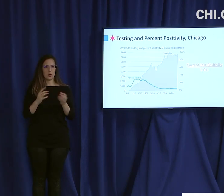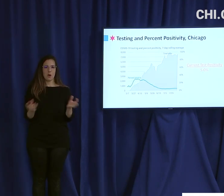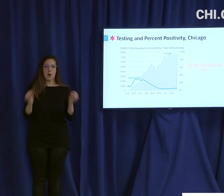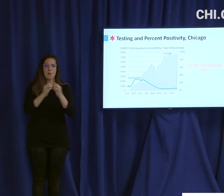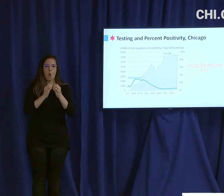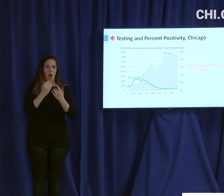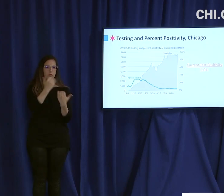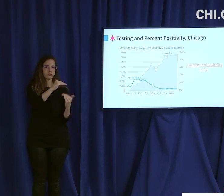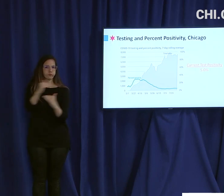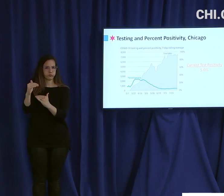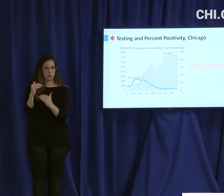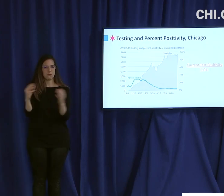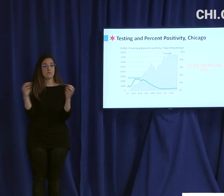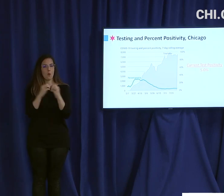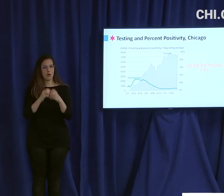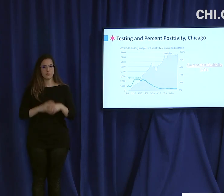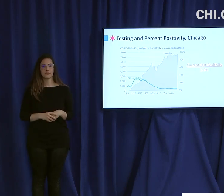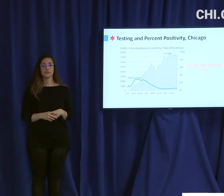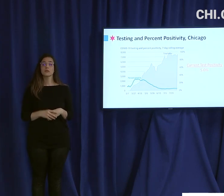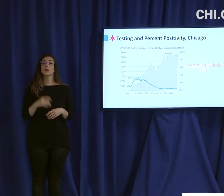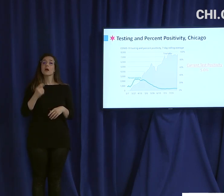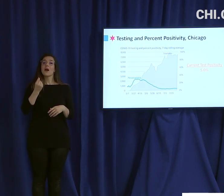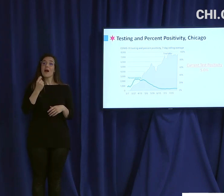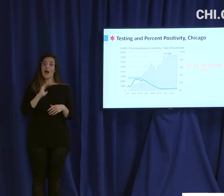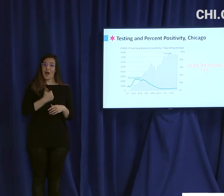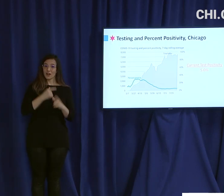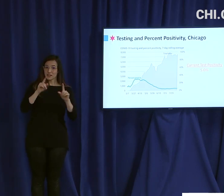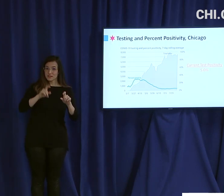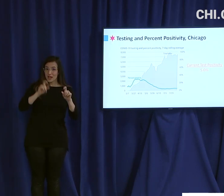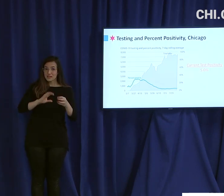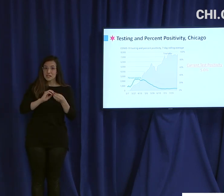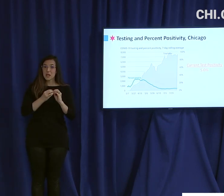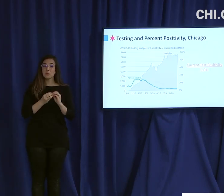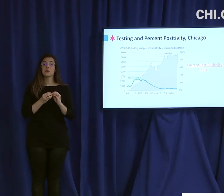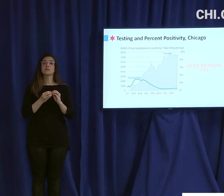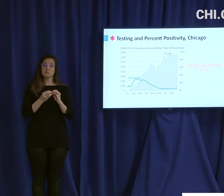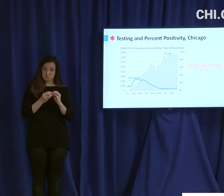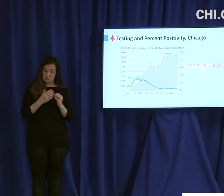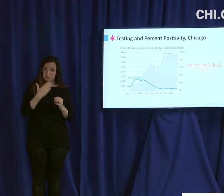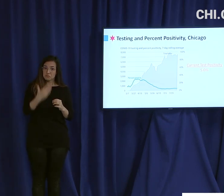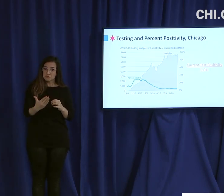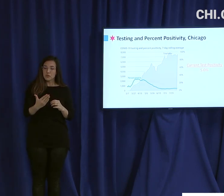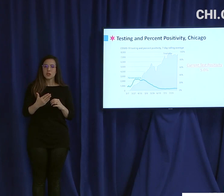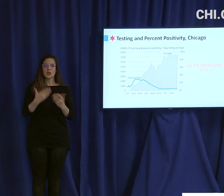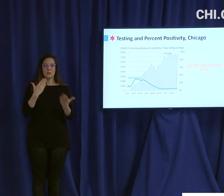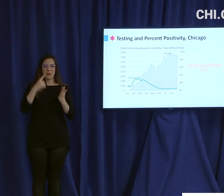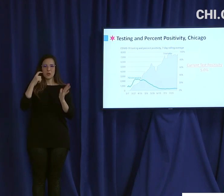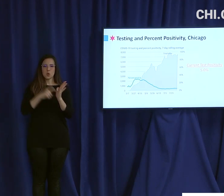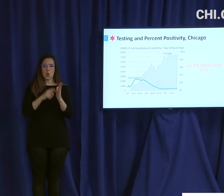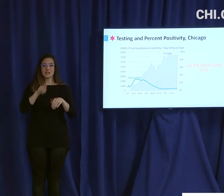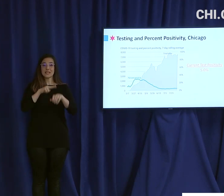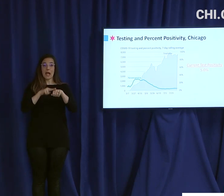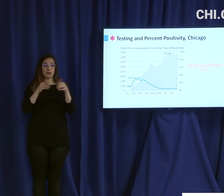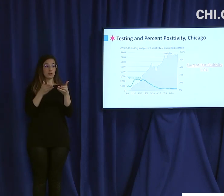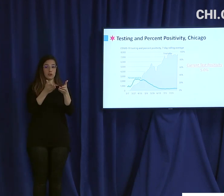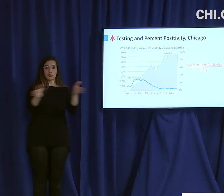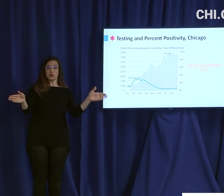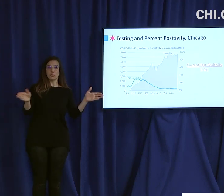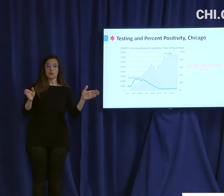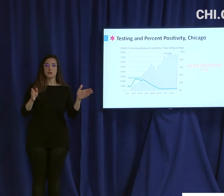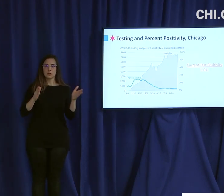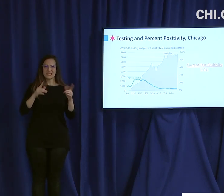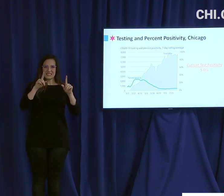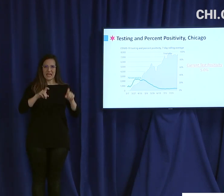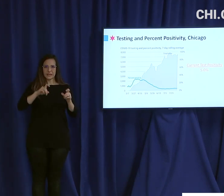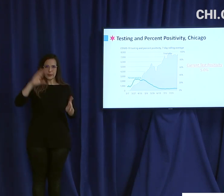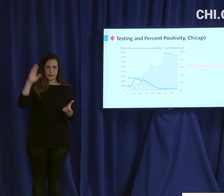Similarly, our testing numbers remain very good. You may have seen nationally that there's been some fall off in testing. We have not seen that here in Chicago. We've